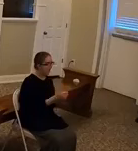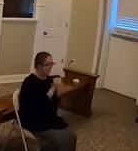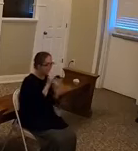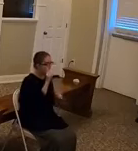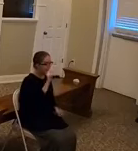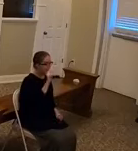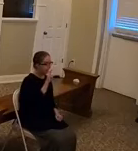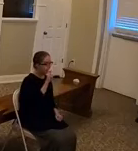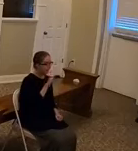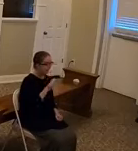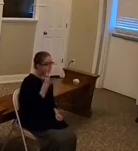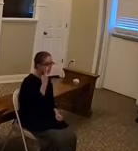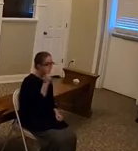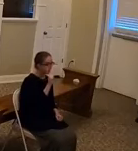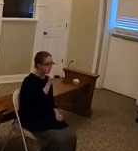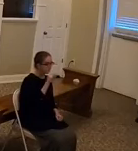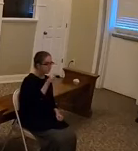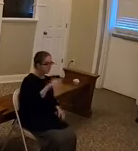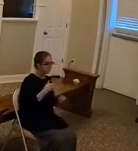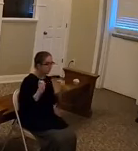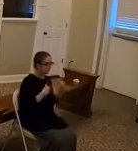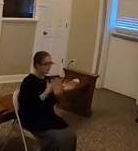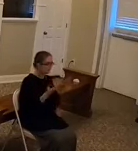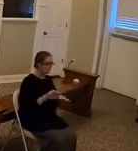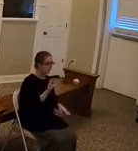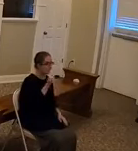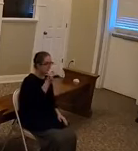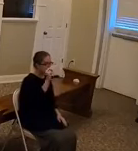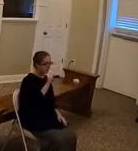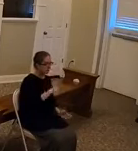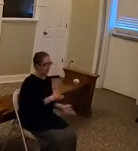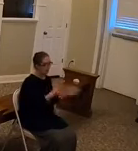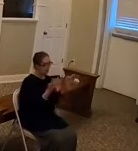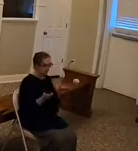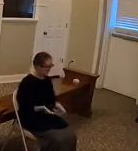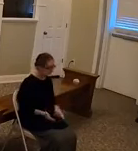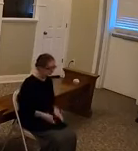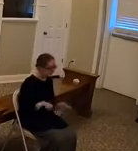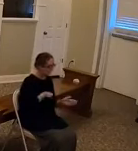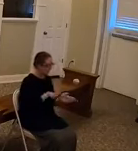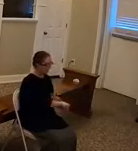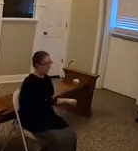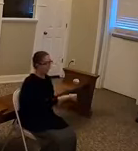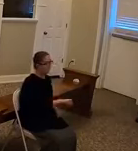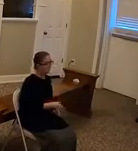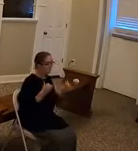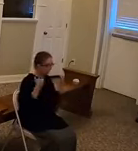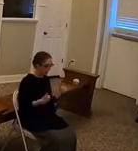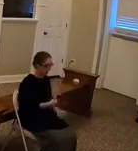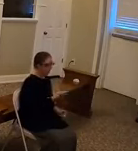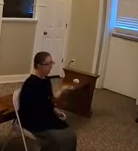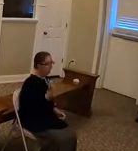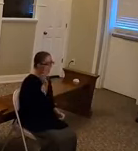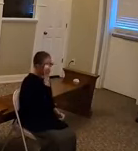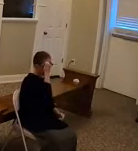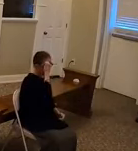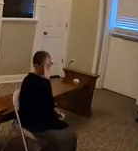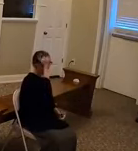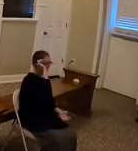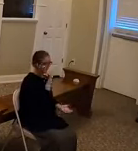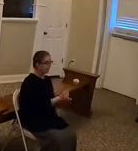amen, David, Saul had died, Jonathan had died, amen, was killed, and now we understand